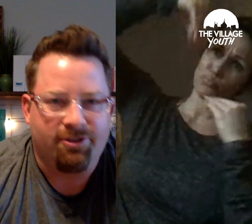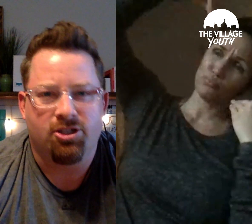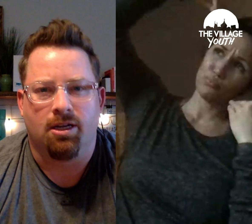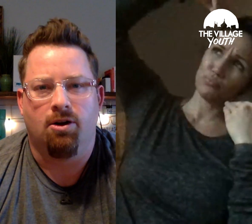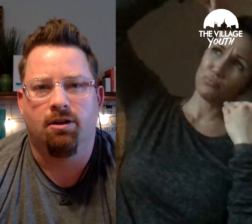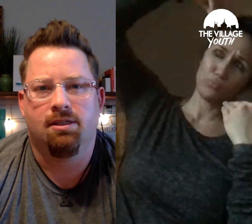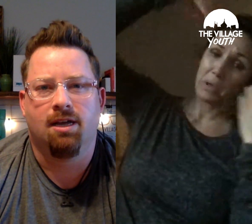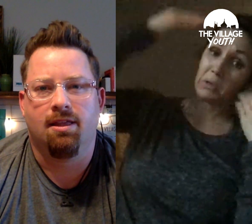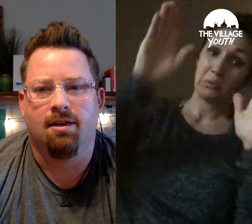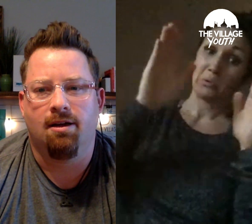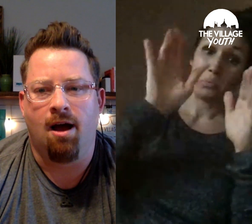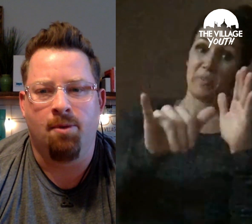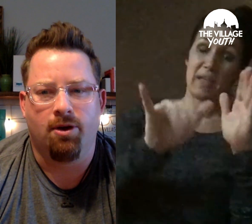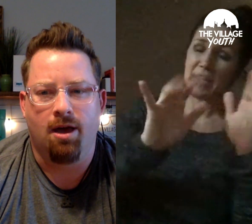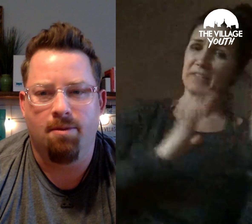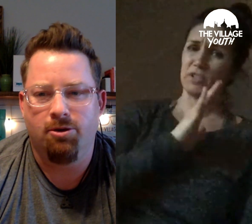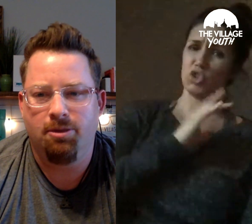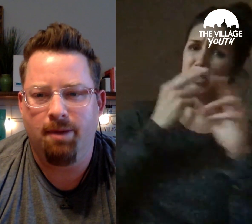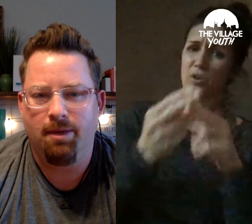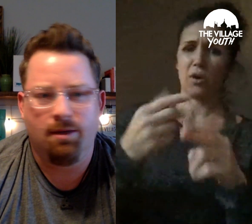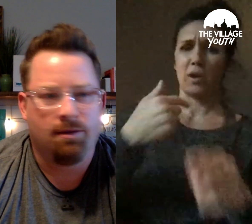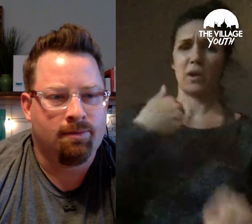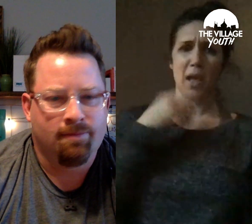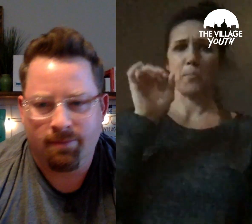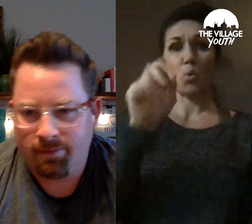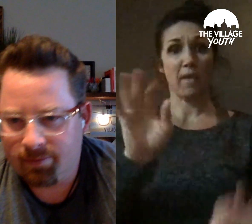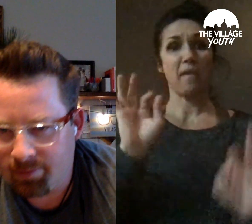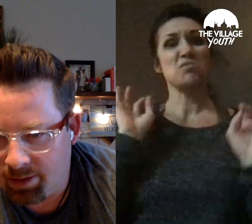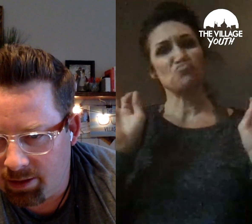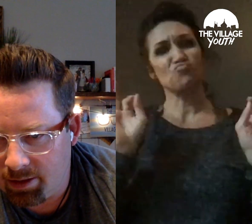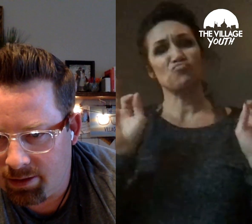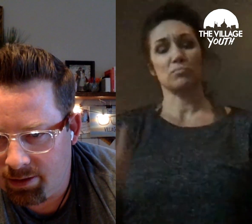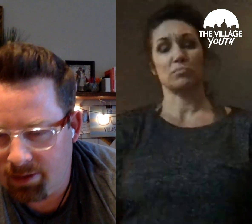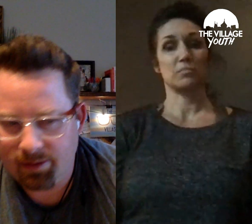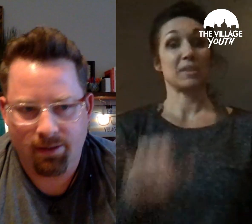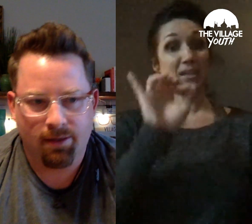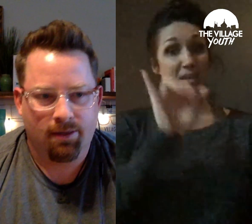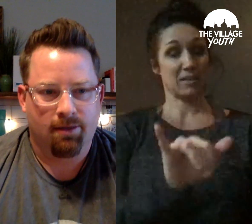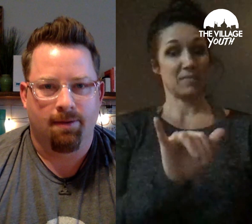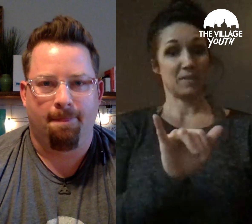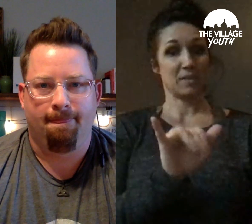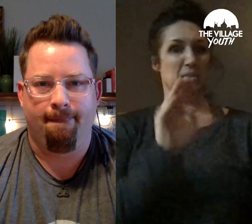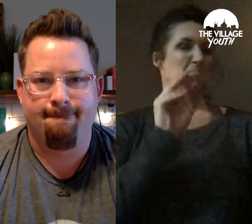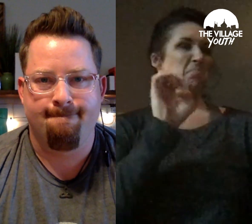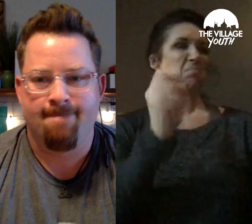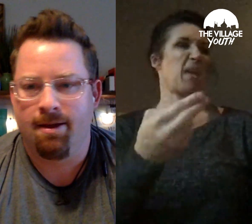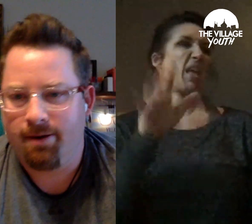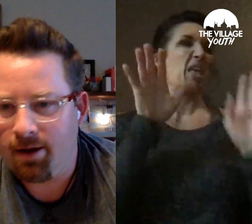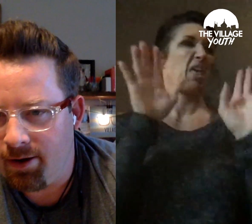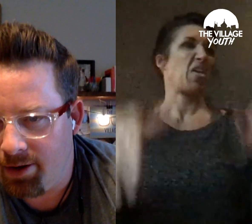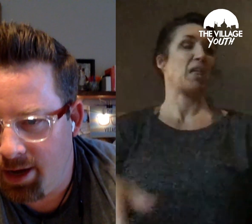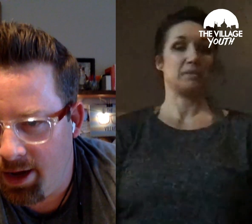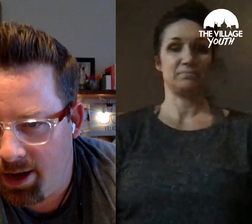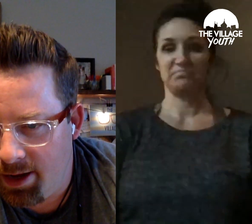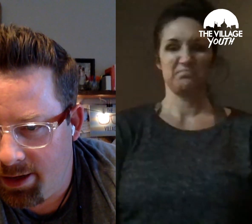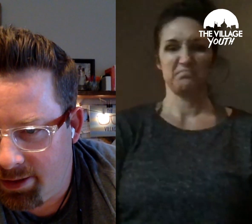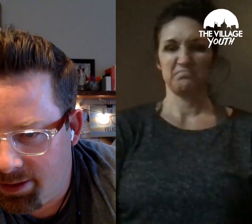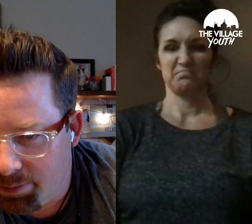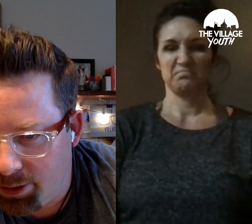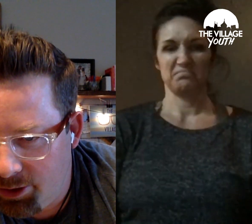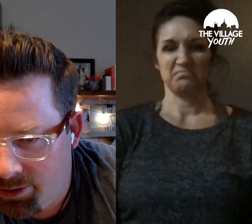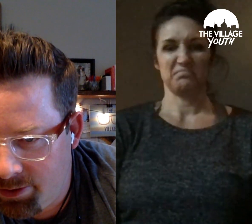one's officially called. It's like the I'm okay emoji, maybe. Is that the meh? No, that's not the meh.